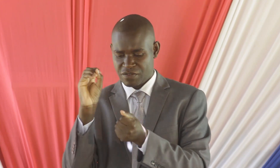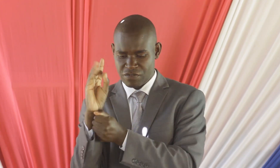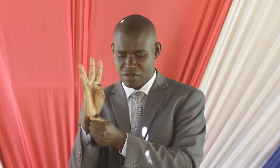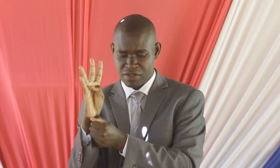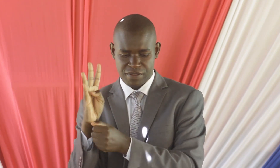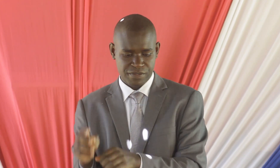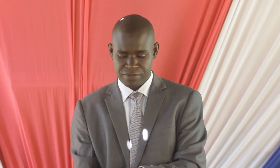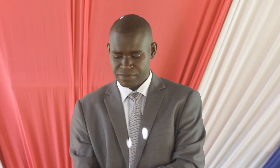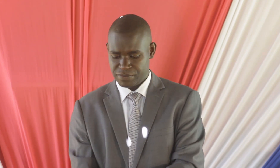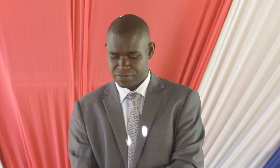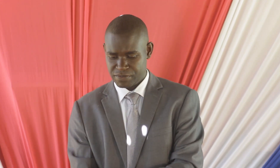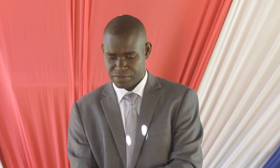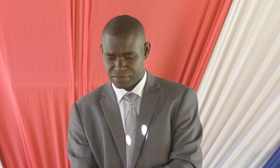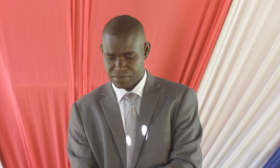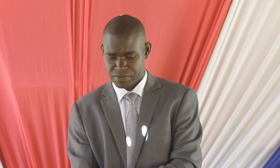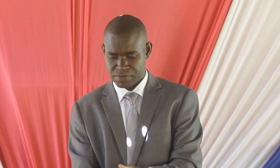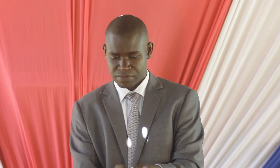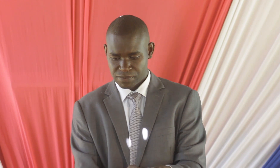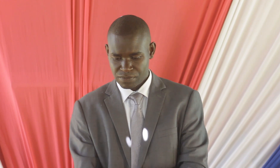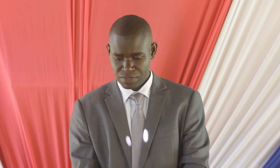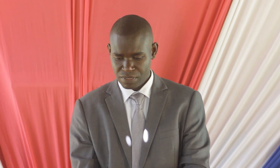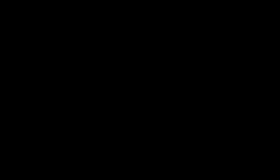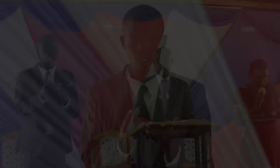verses 12 to 14.